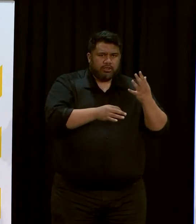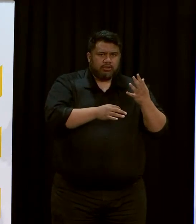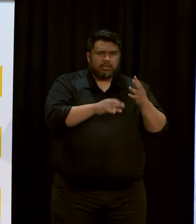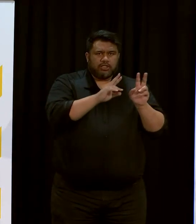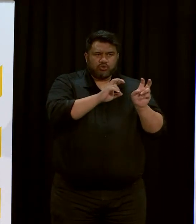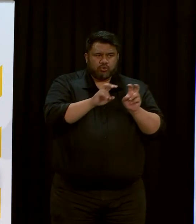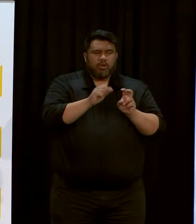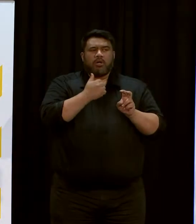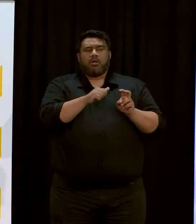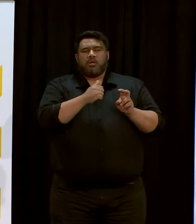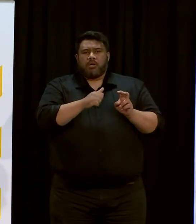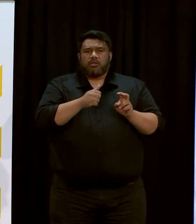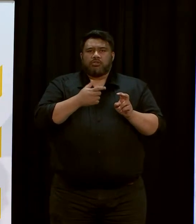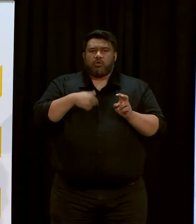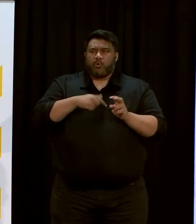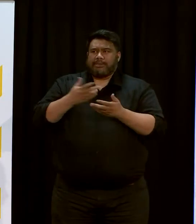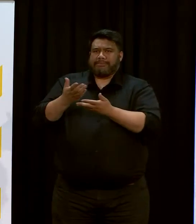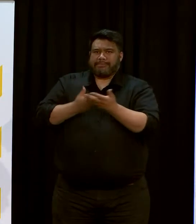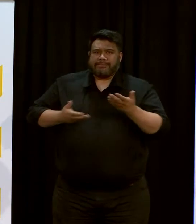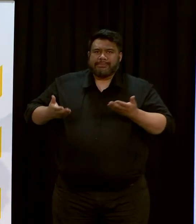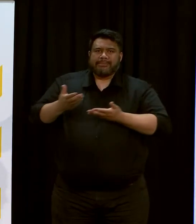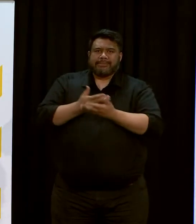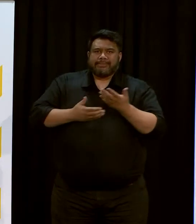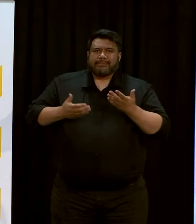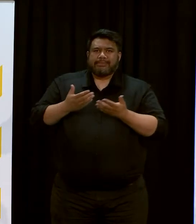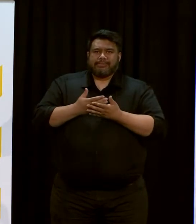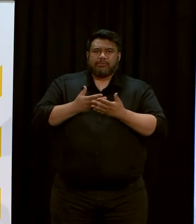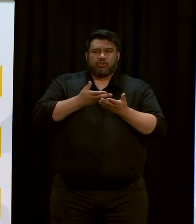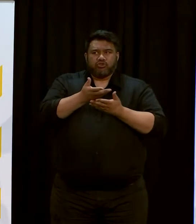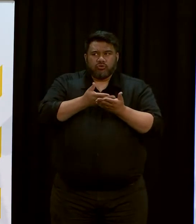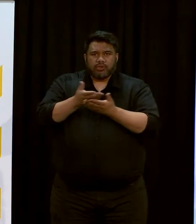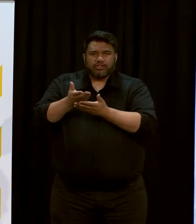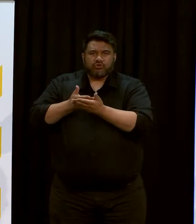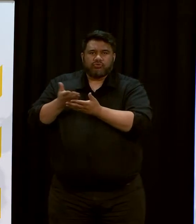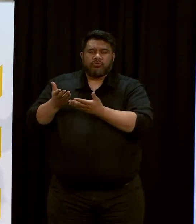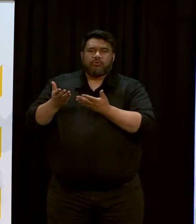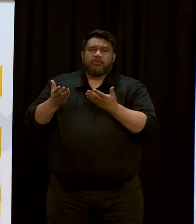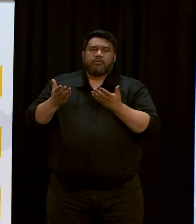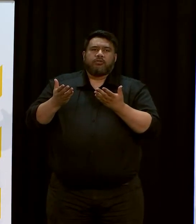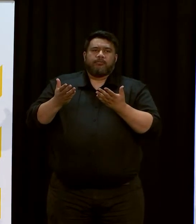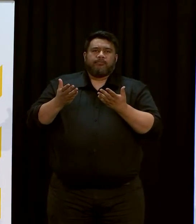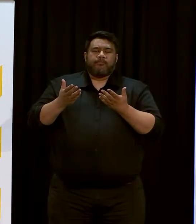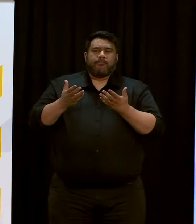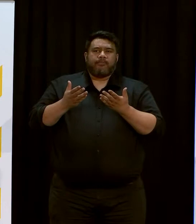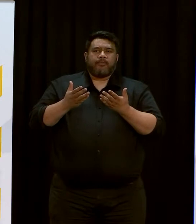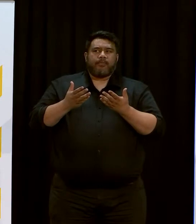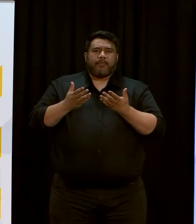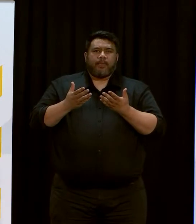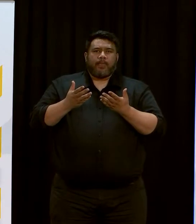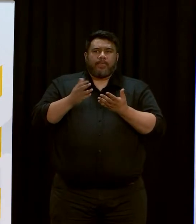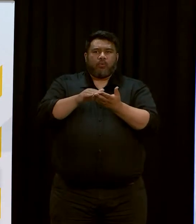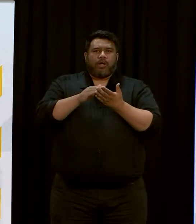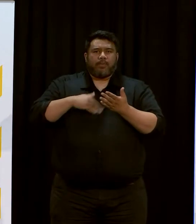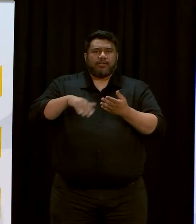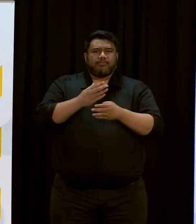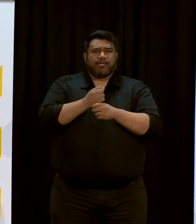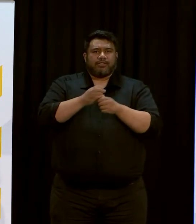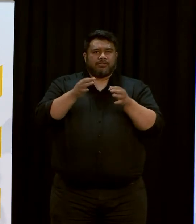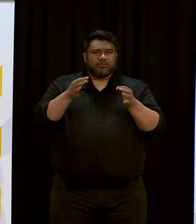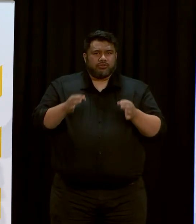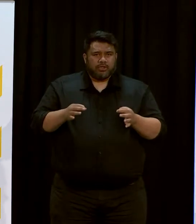we have been talking about these issues with different groups. I only thought it right to indicate that that was part of our decision making and